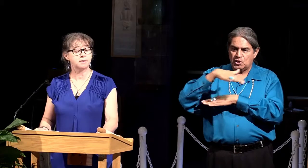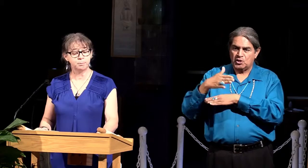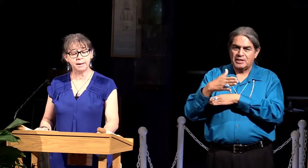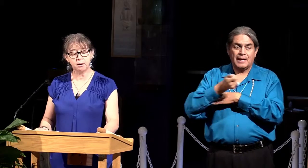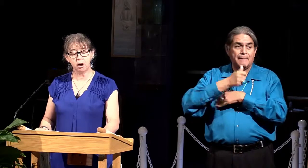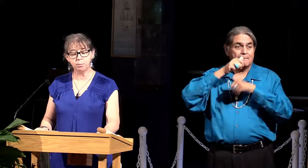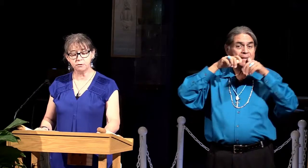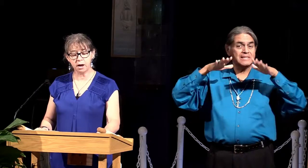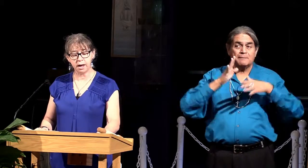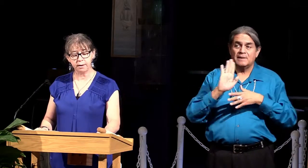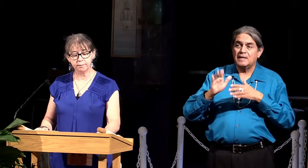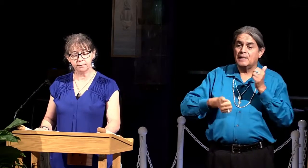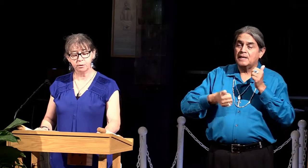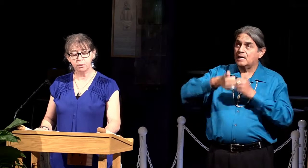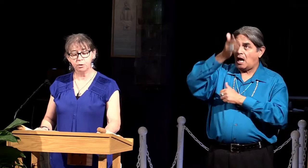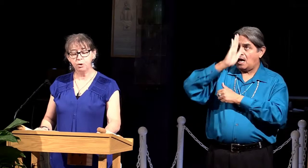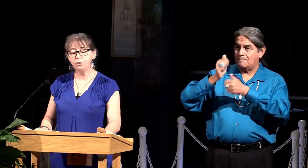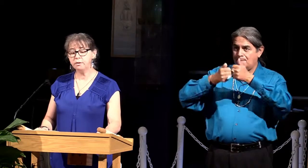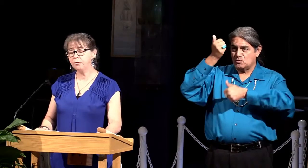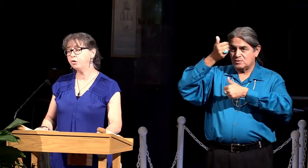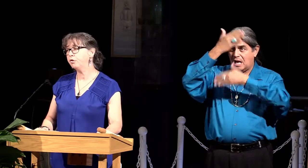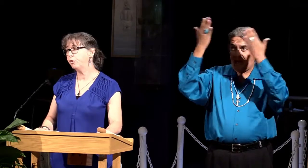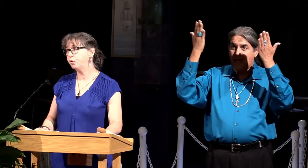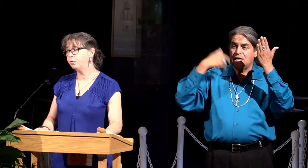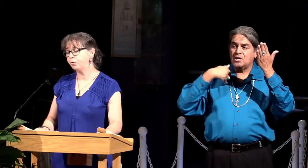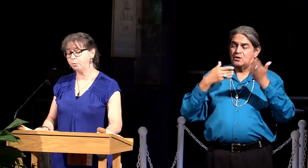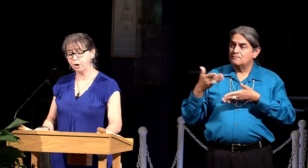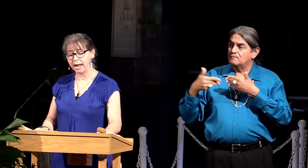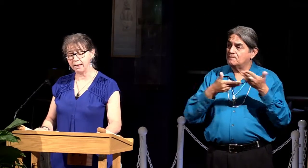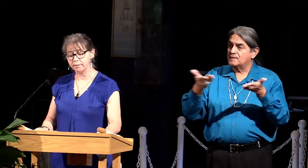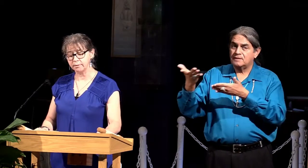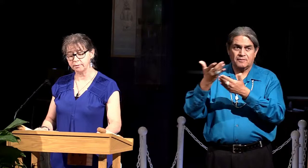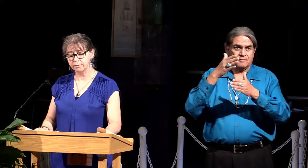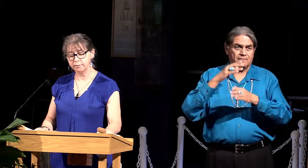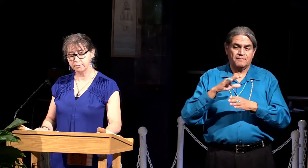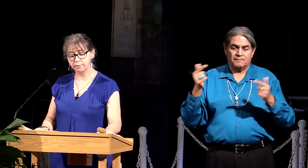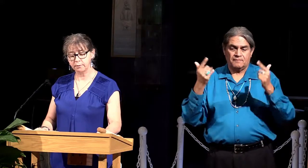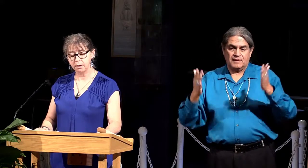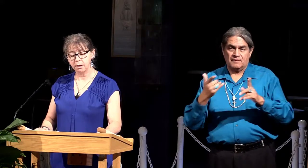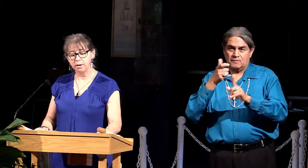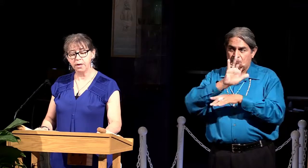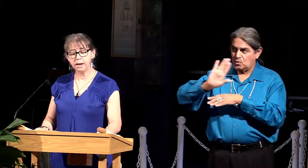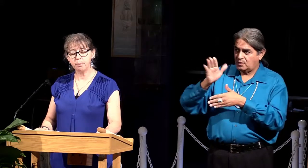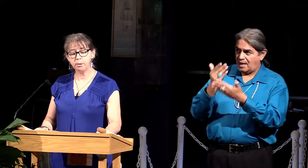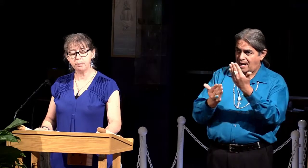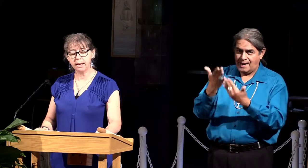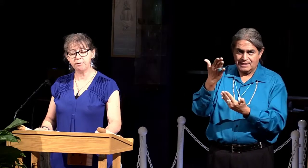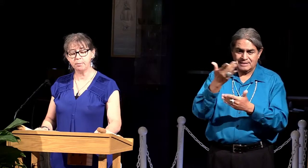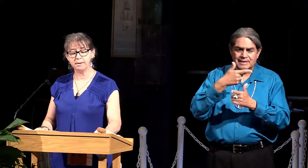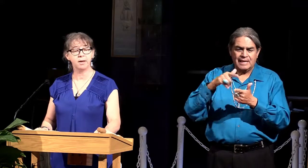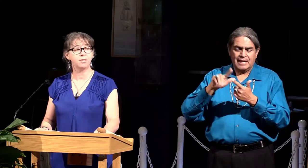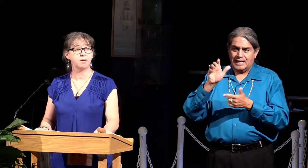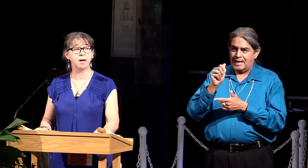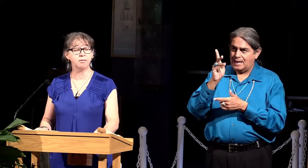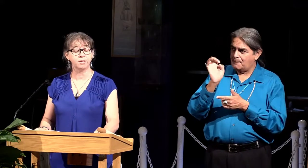And blessed be God Most High, who delivered your foes from your hands. Then Abram gave